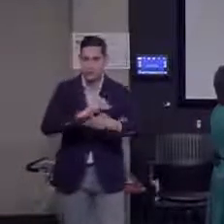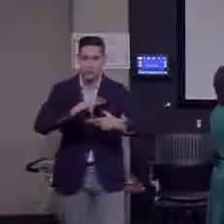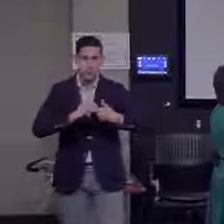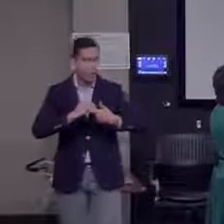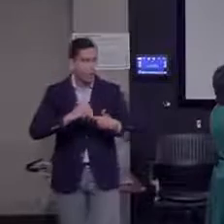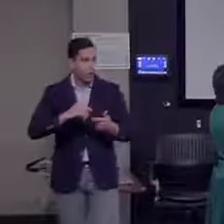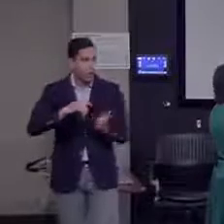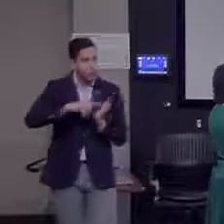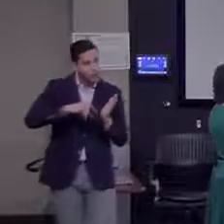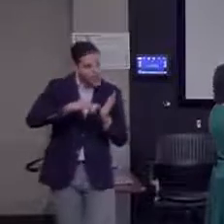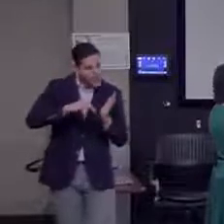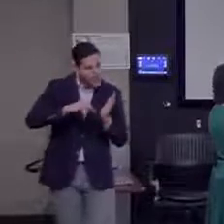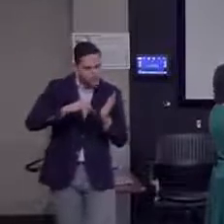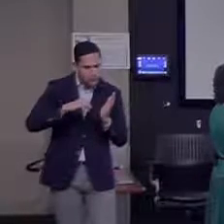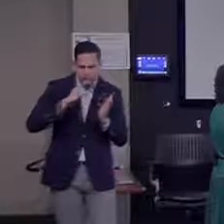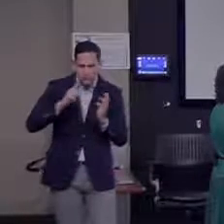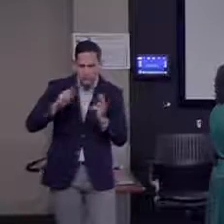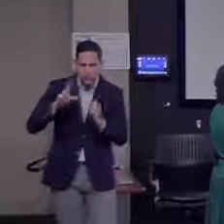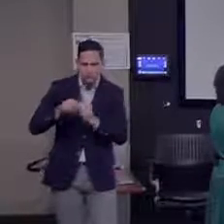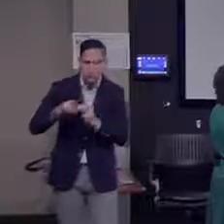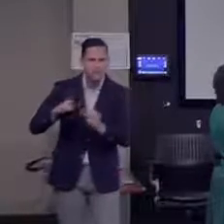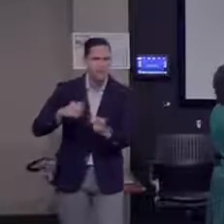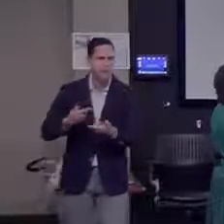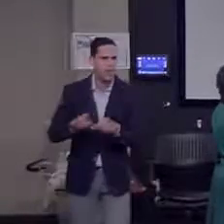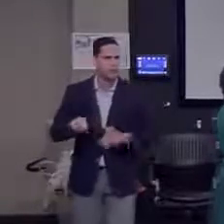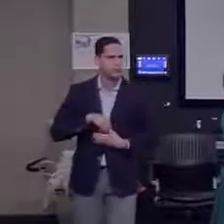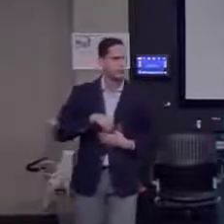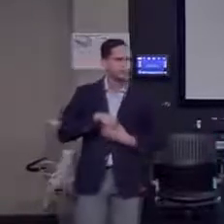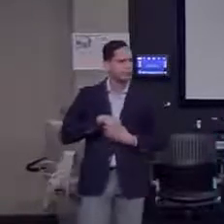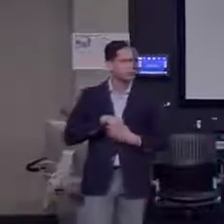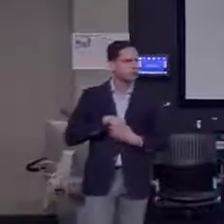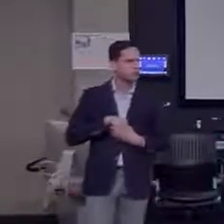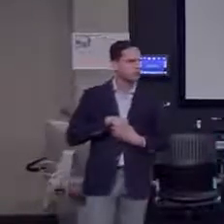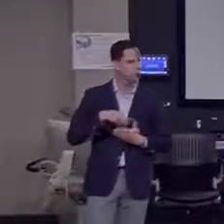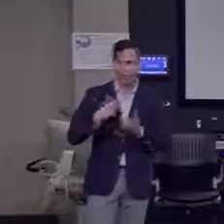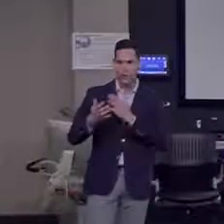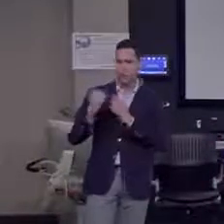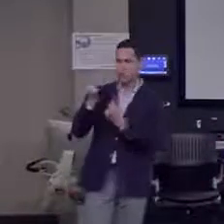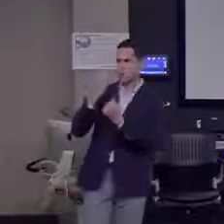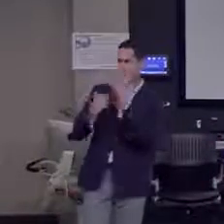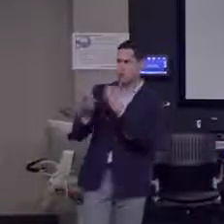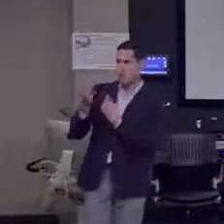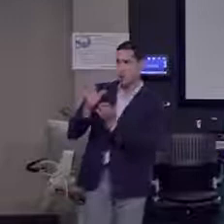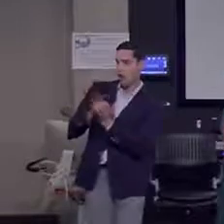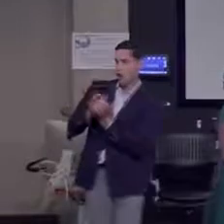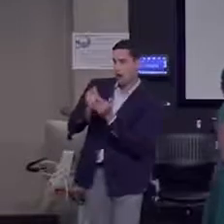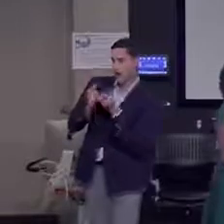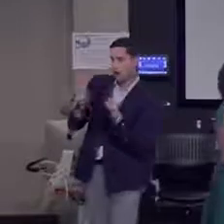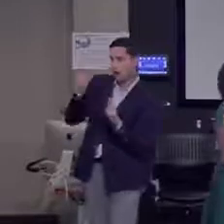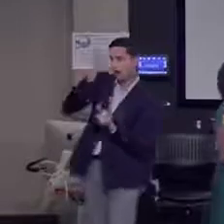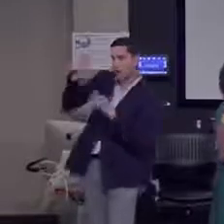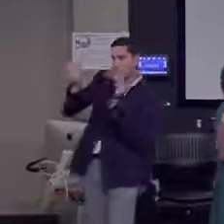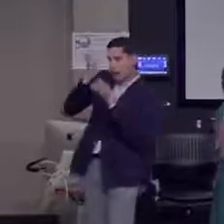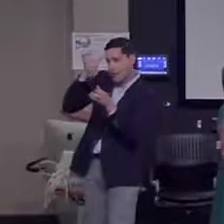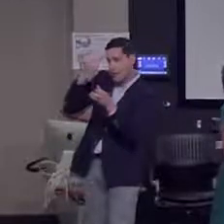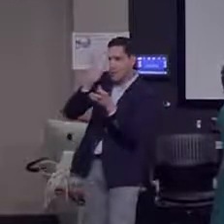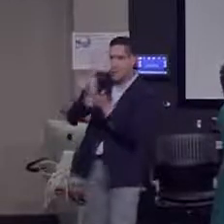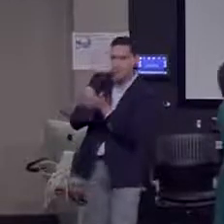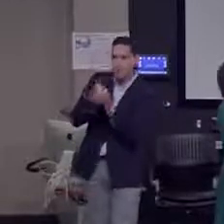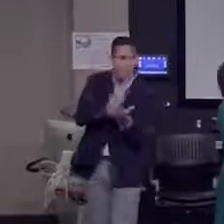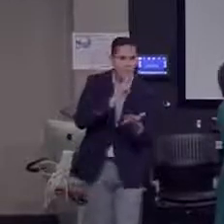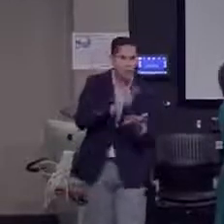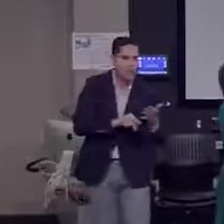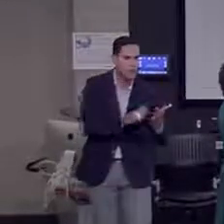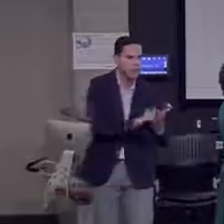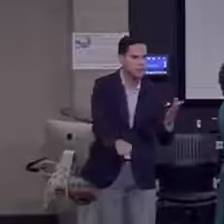Language encodes the concepts that you need in order to learn not just language and literacy, but also